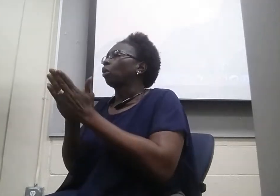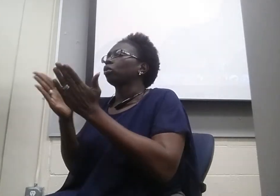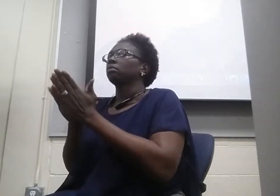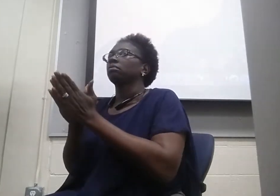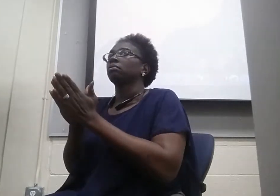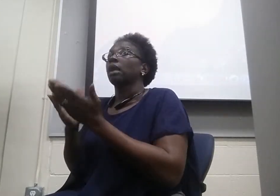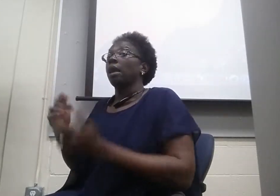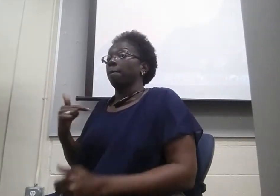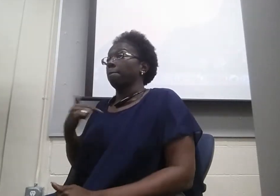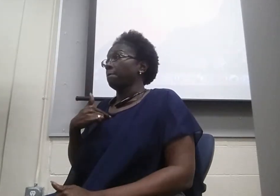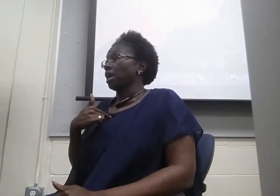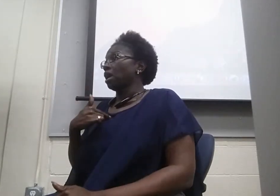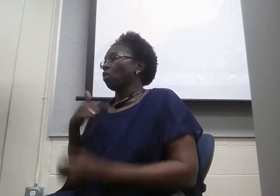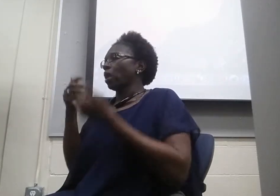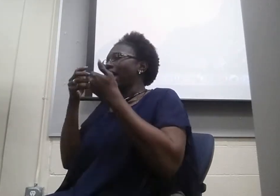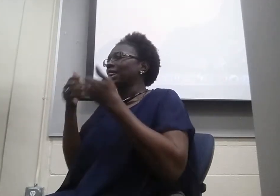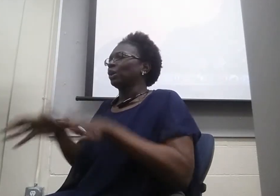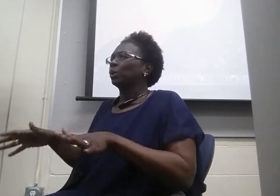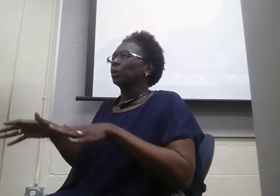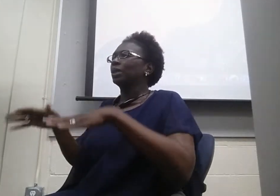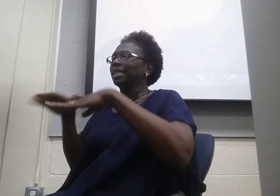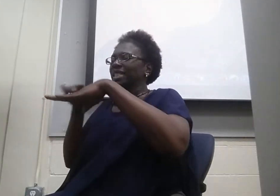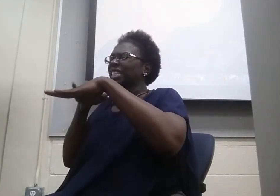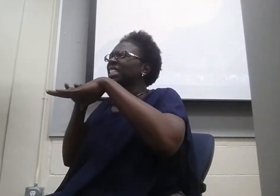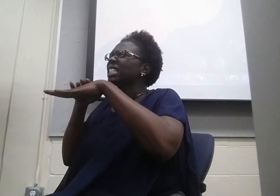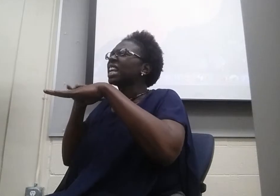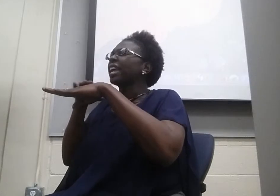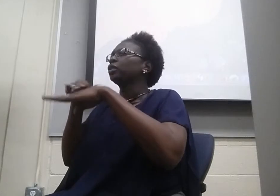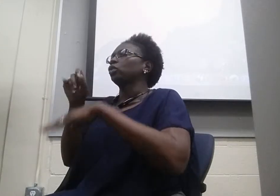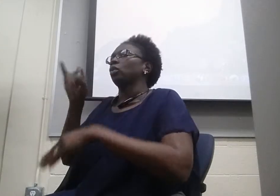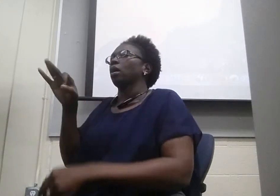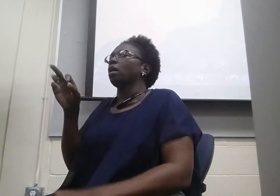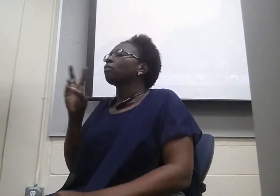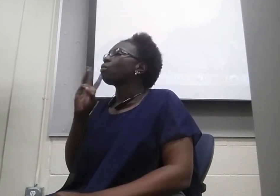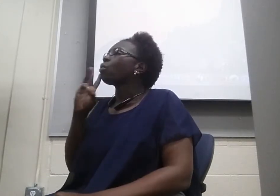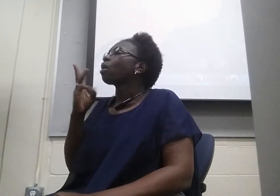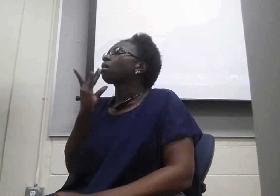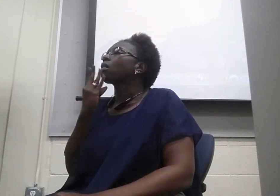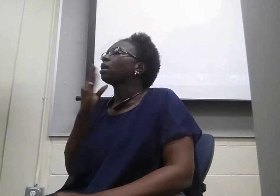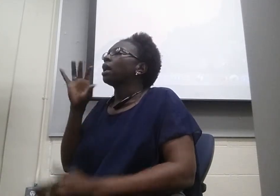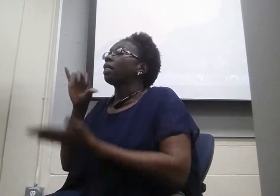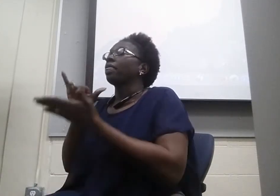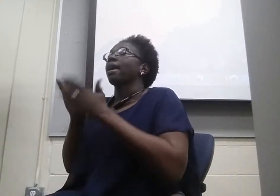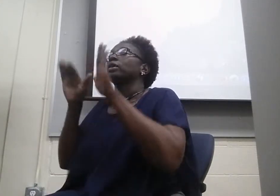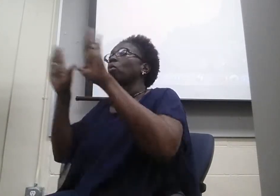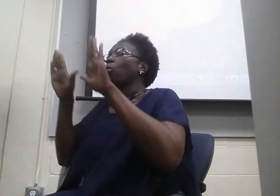miss is the texture of watercolor. Watercolor is a wonderful texture and wonderful variation, and I kind of miss